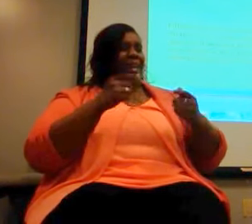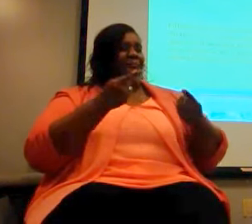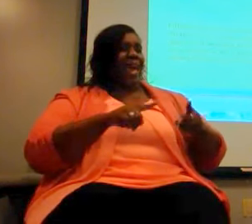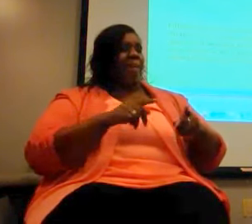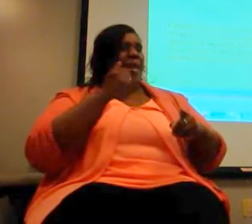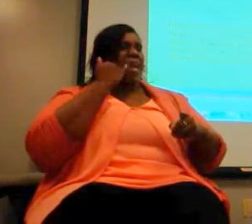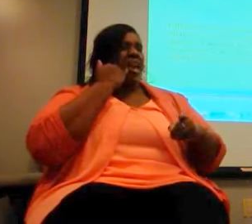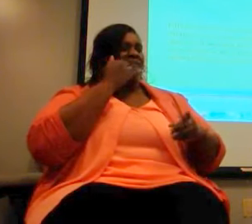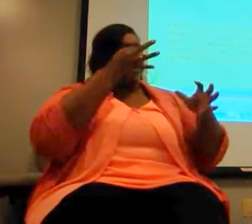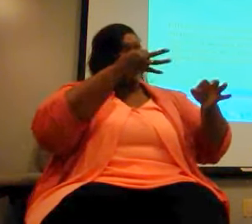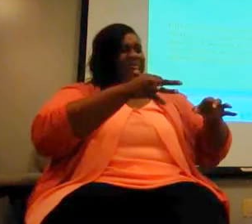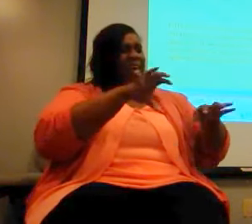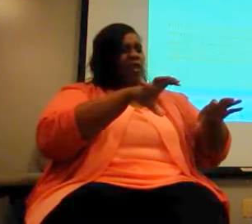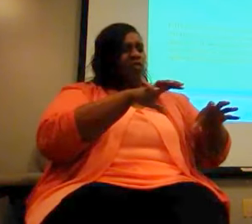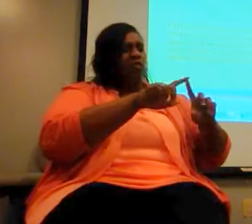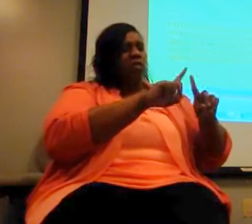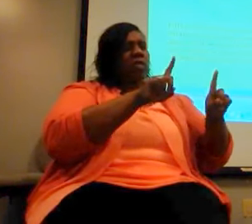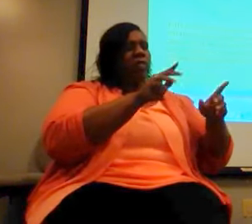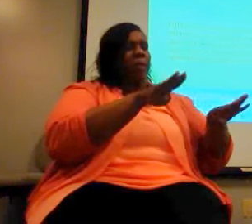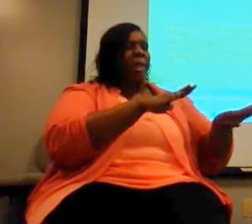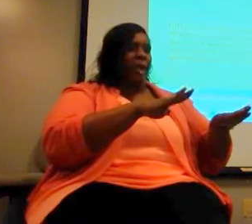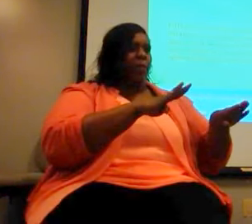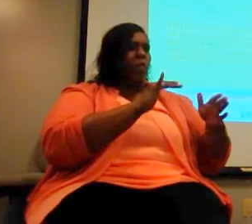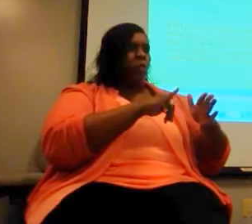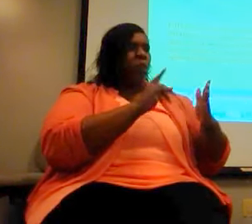they chose to act differently.